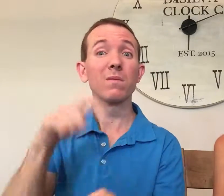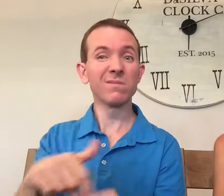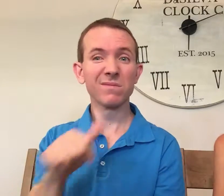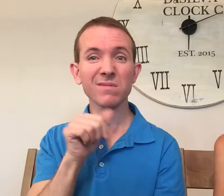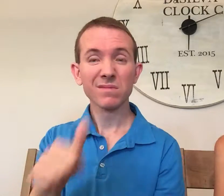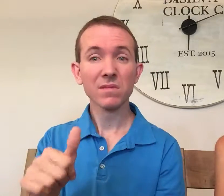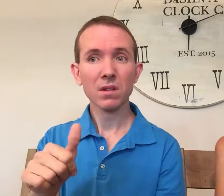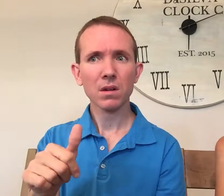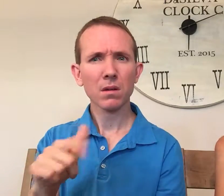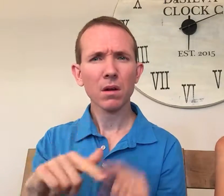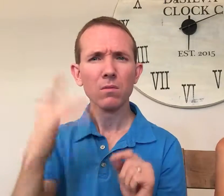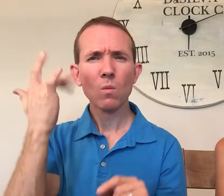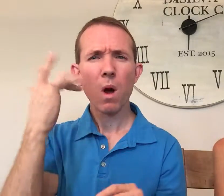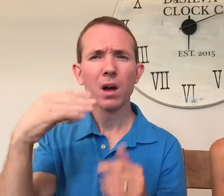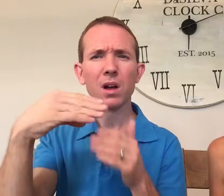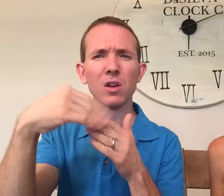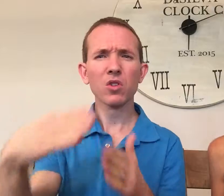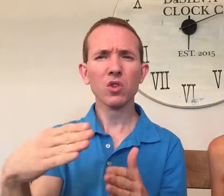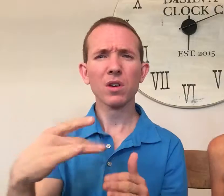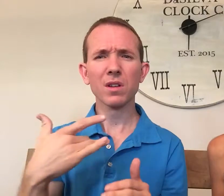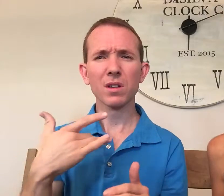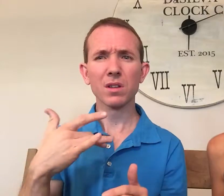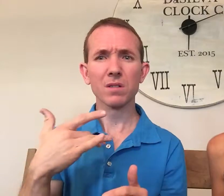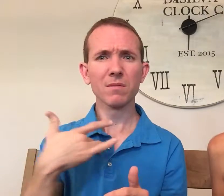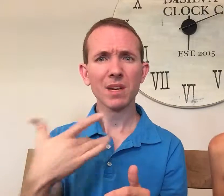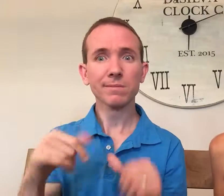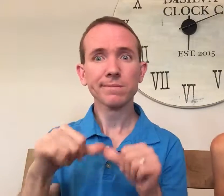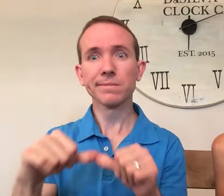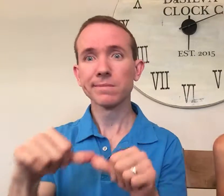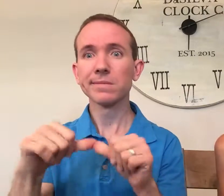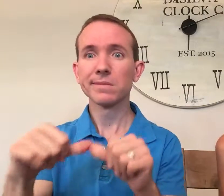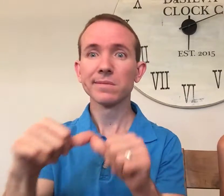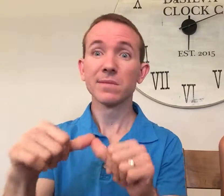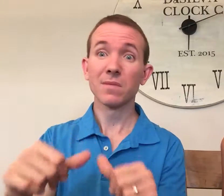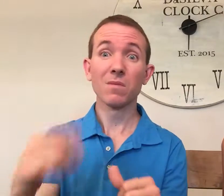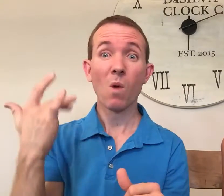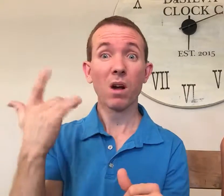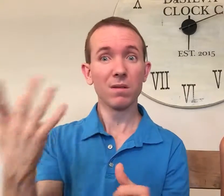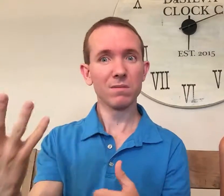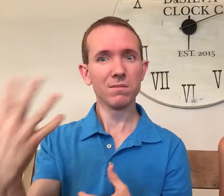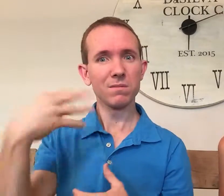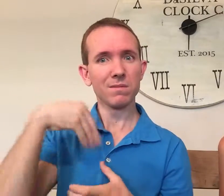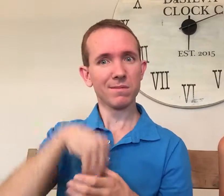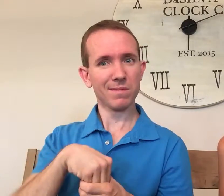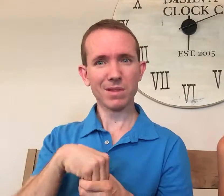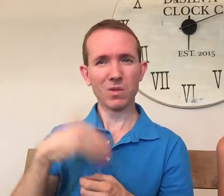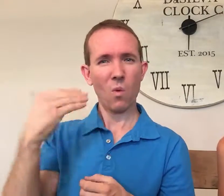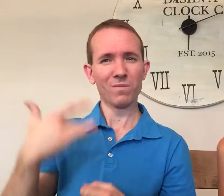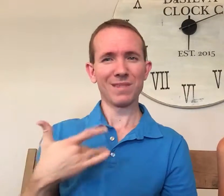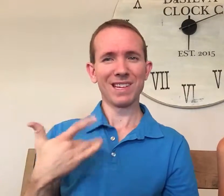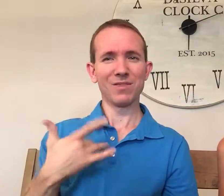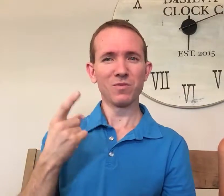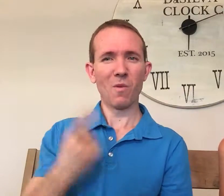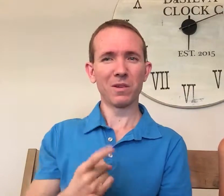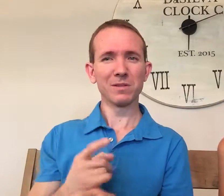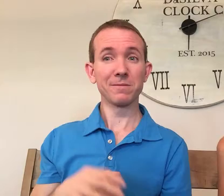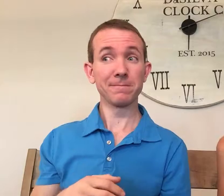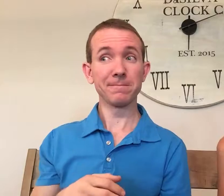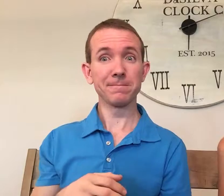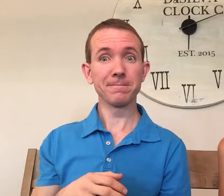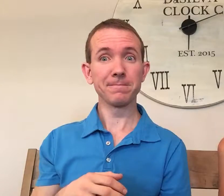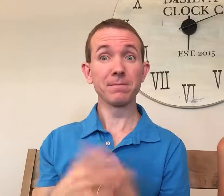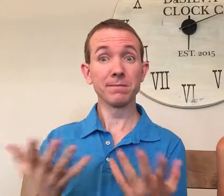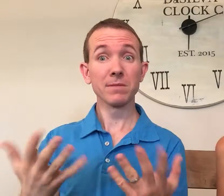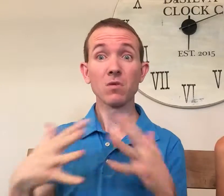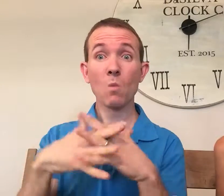praise. So some recognize it, and that's great, but most of the time it doesn't. And you just have to keep going because within you,